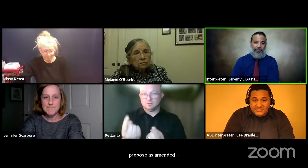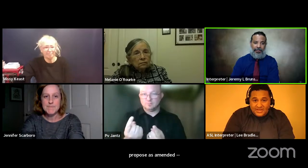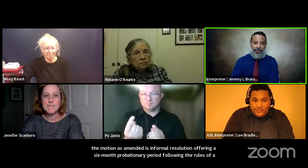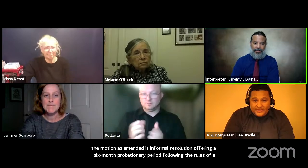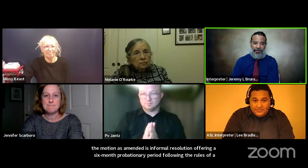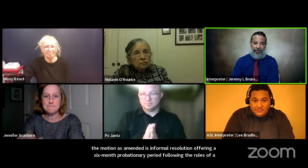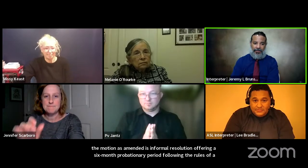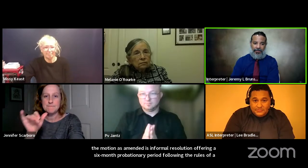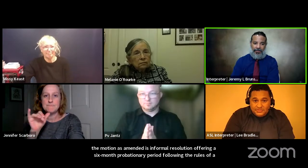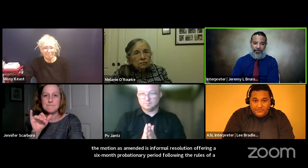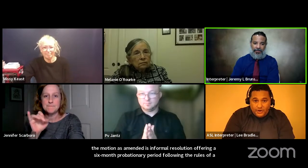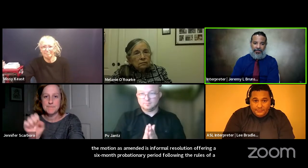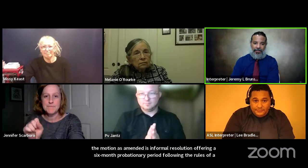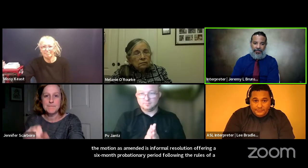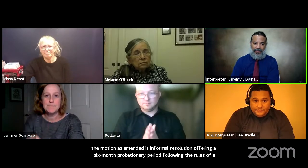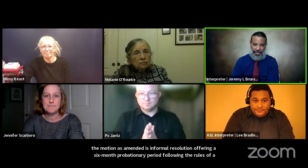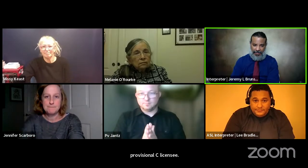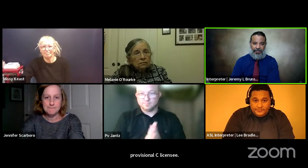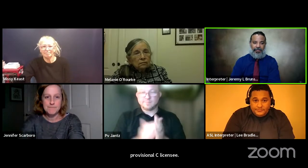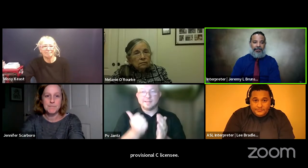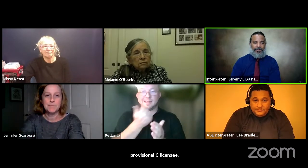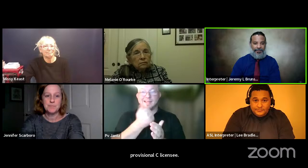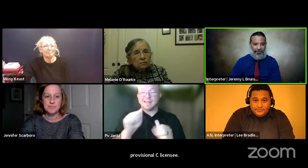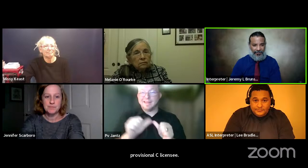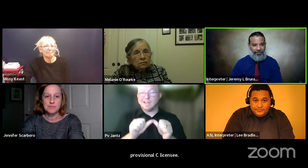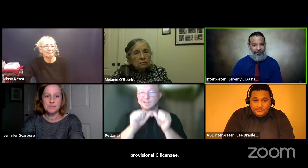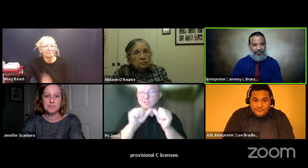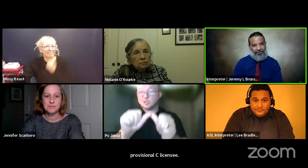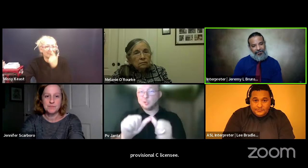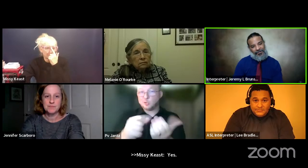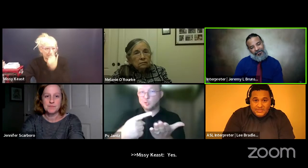Yes. Is that correct so far? Yes.